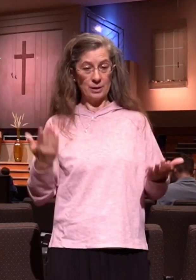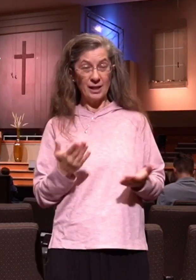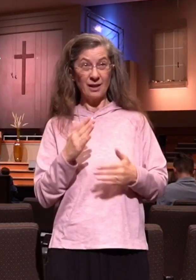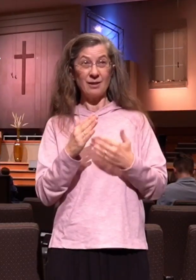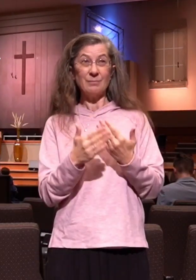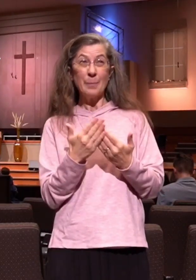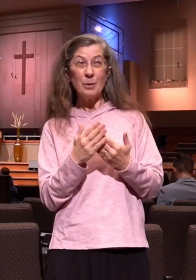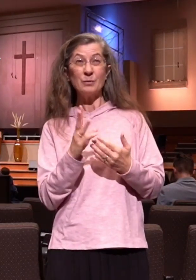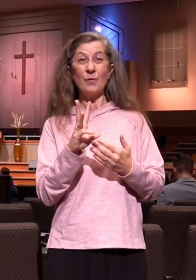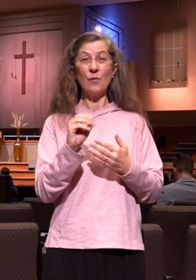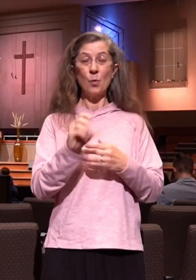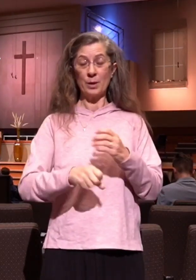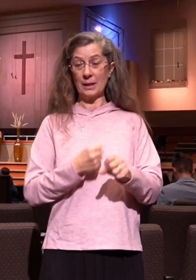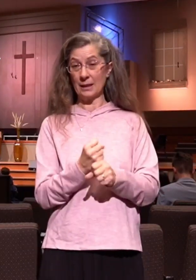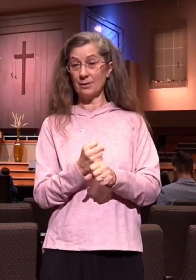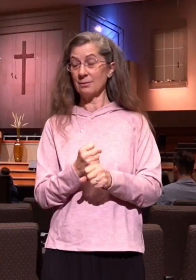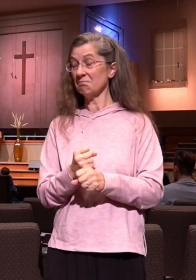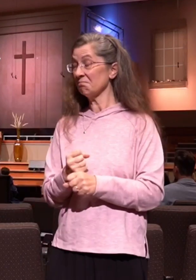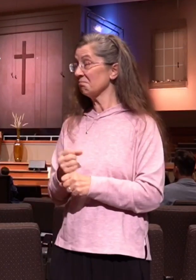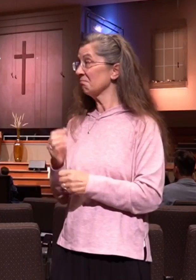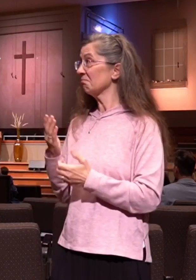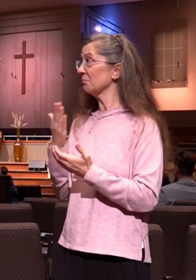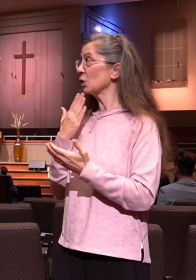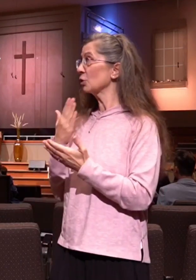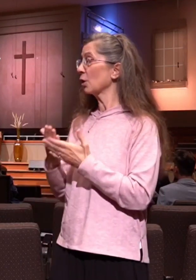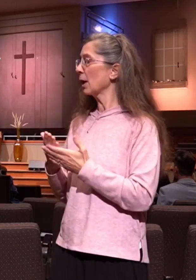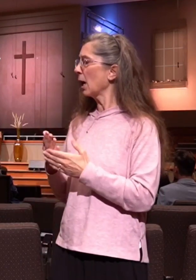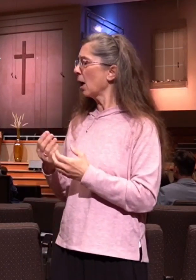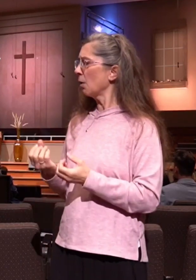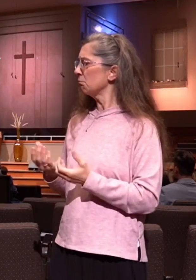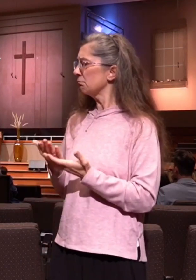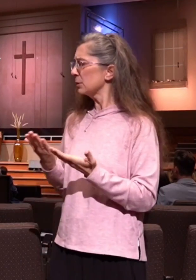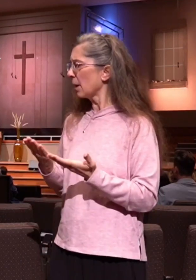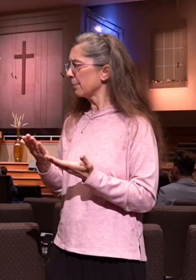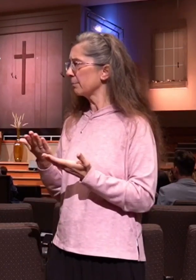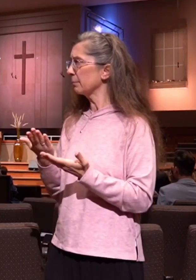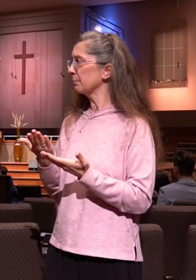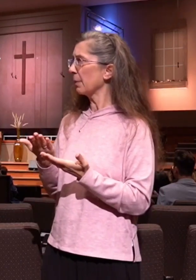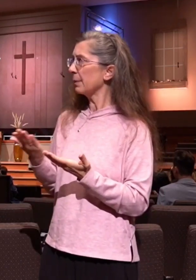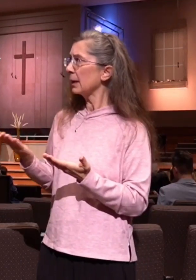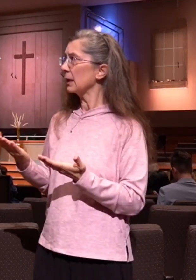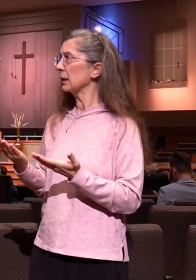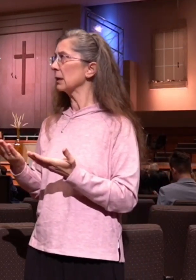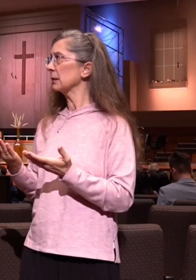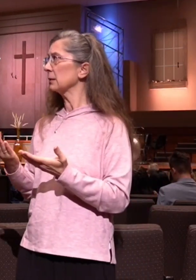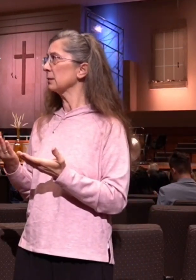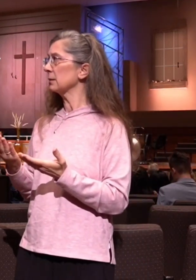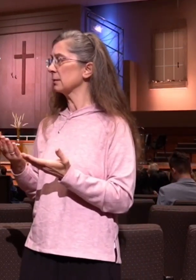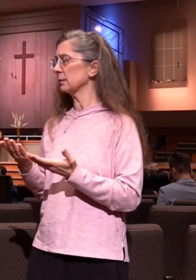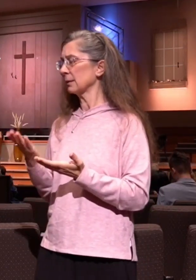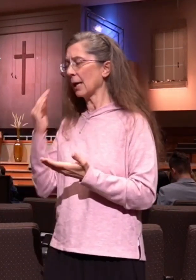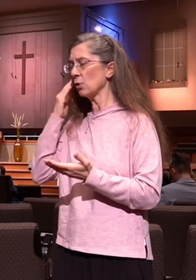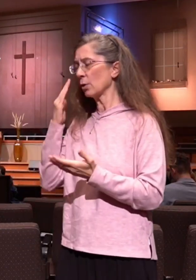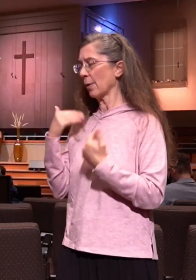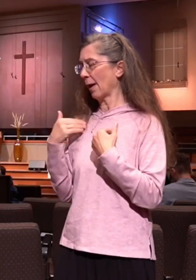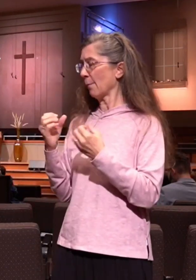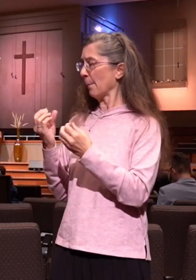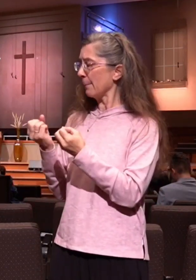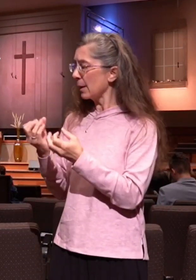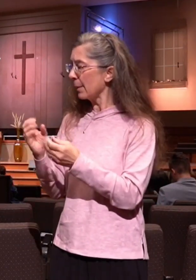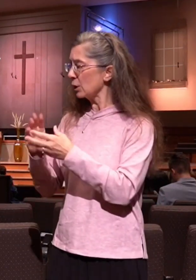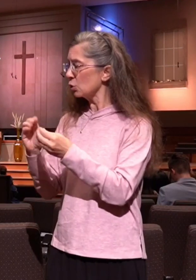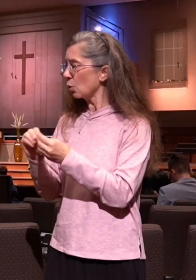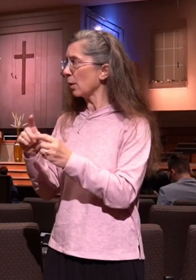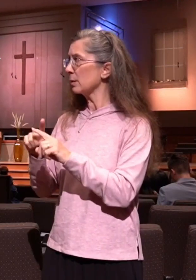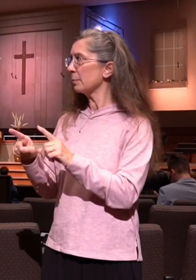cool. What are some of the things in the 5 years? I'm sure there's a lot of stories you could tell, but what are some of the highlights in the